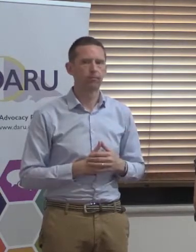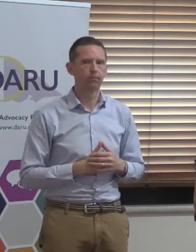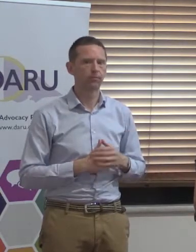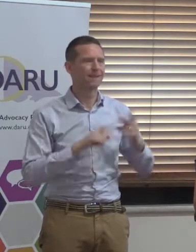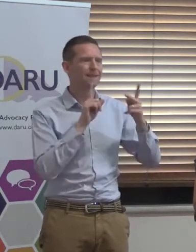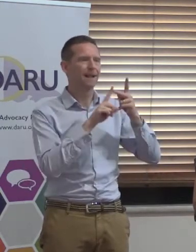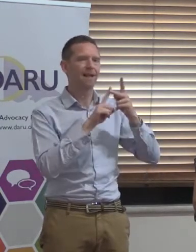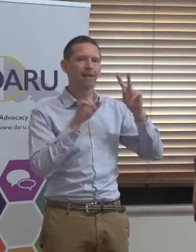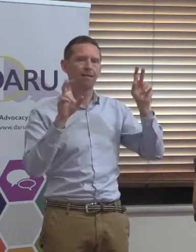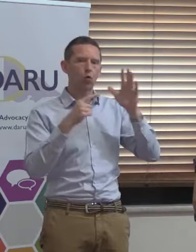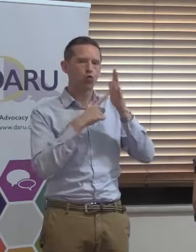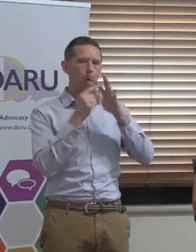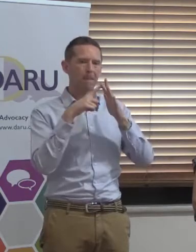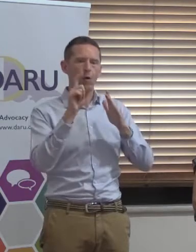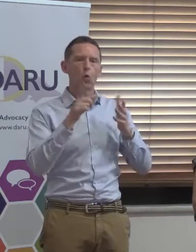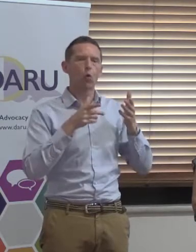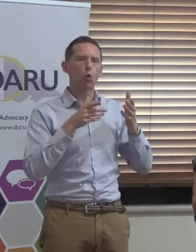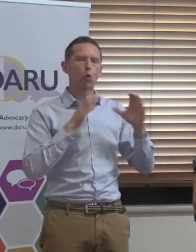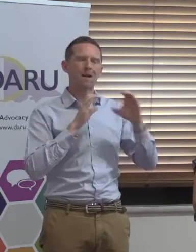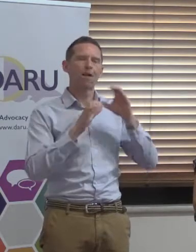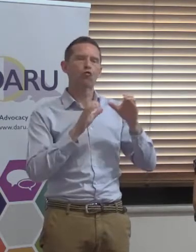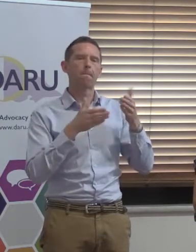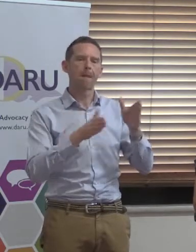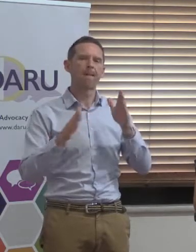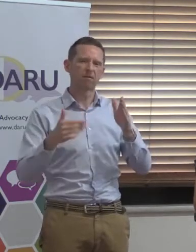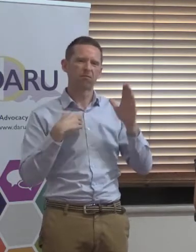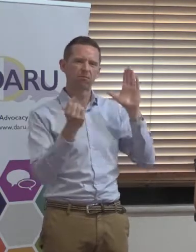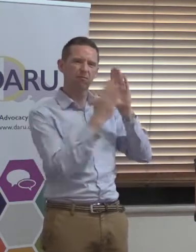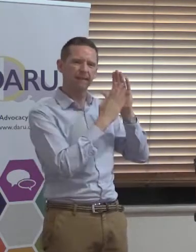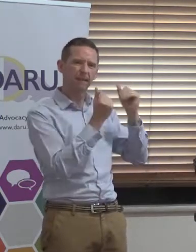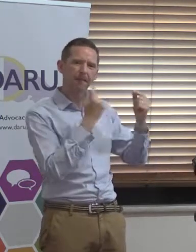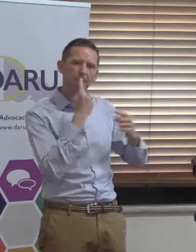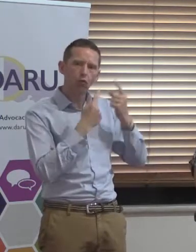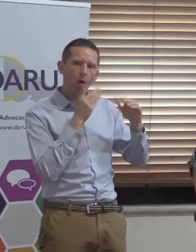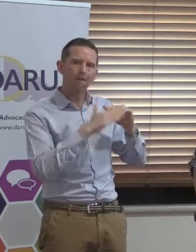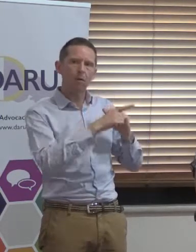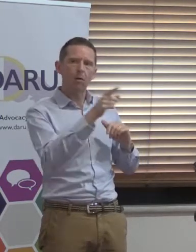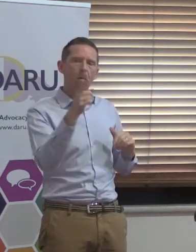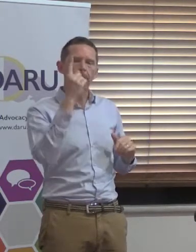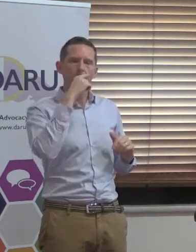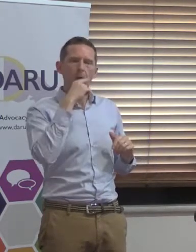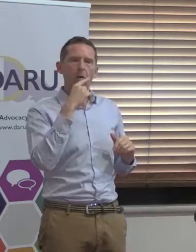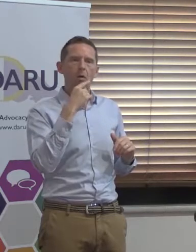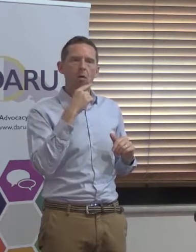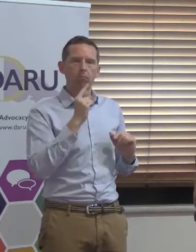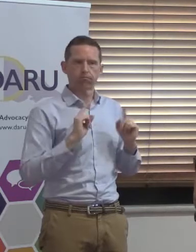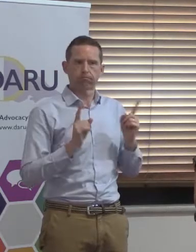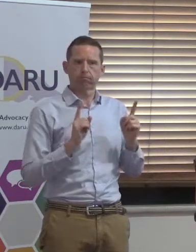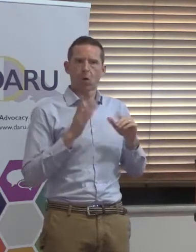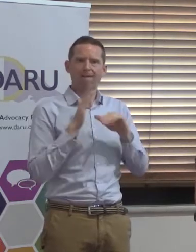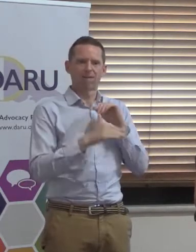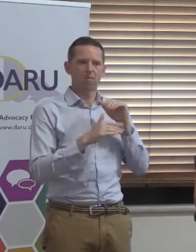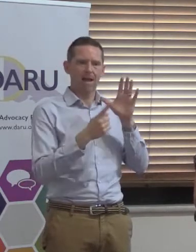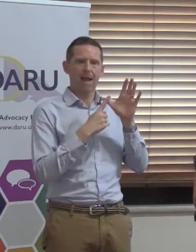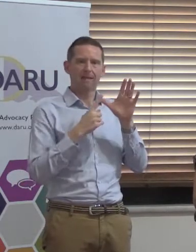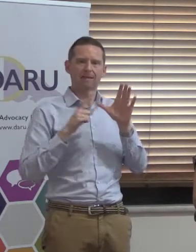topic is communication methods, so that's providing a background for people new to